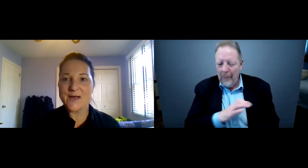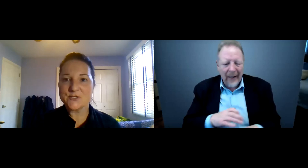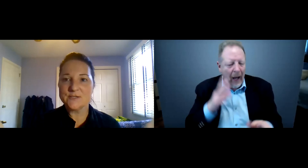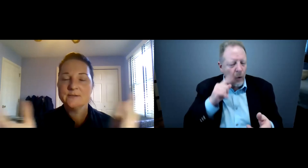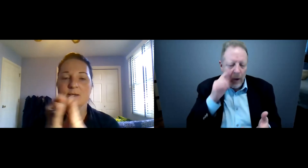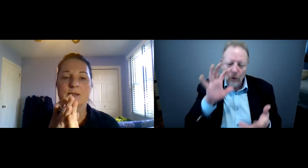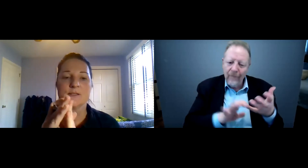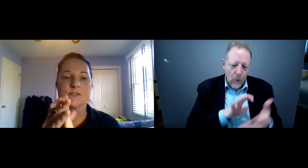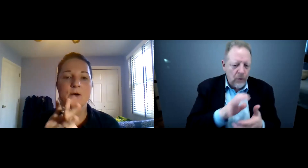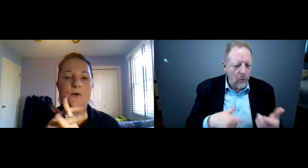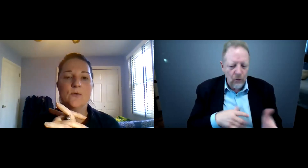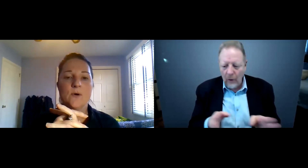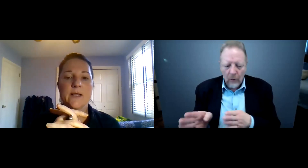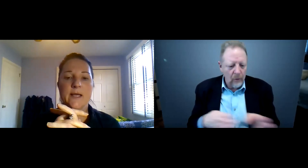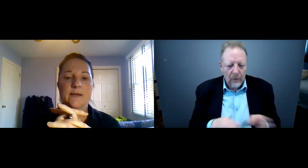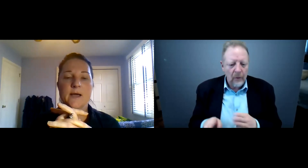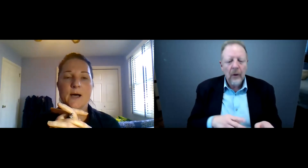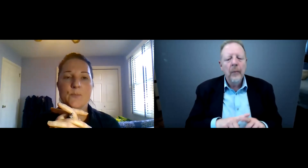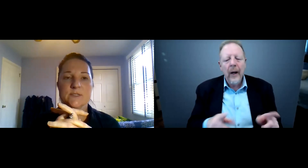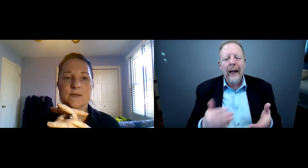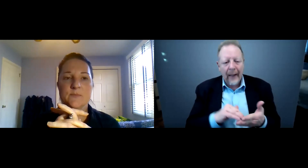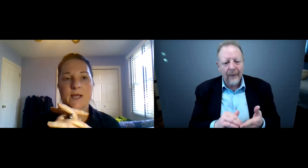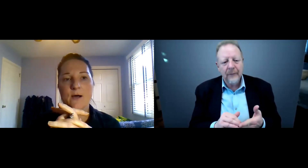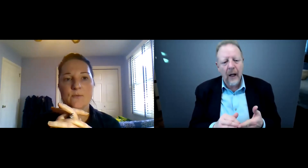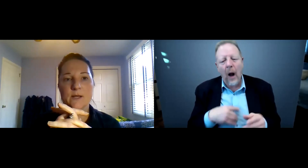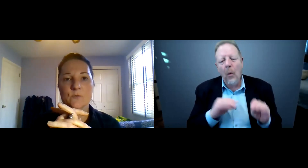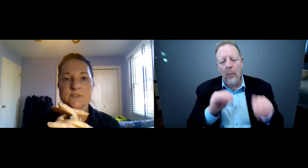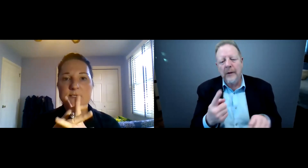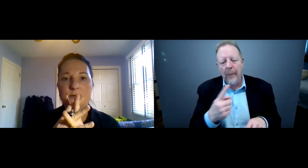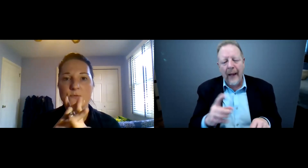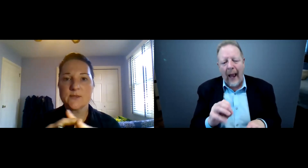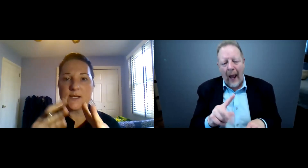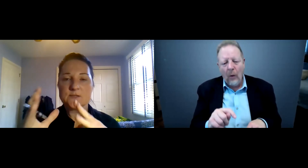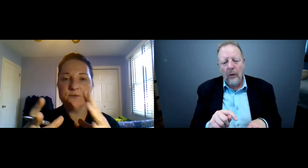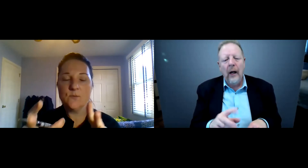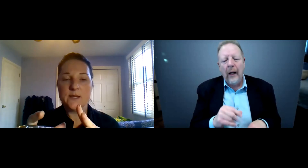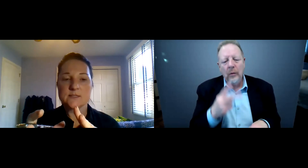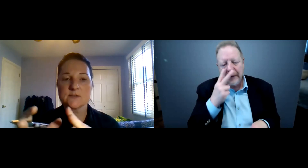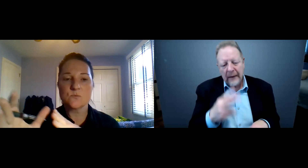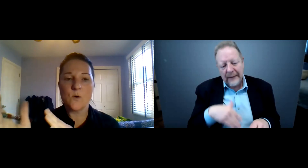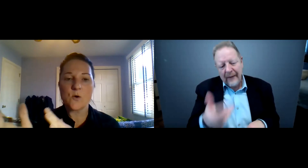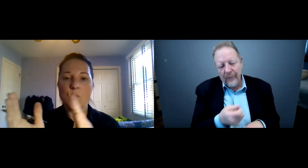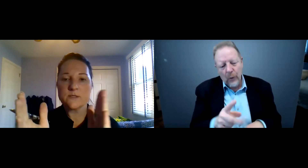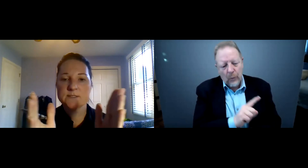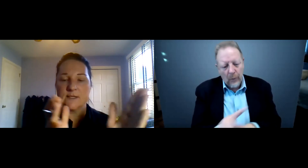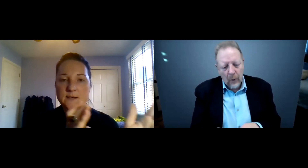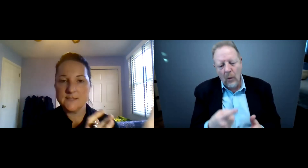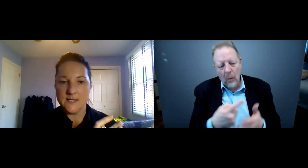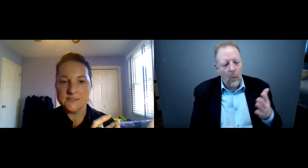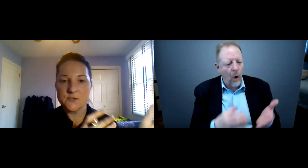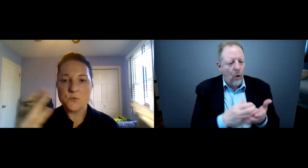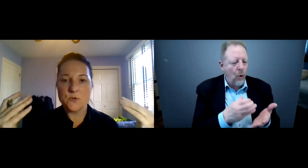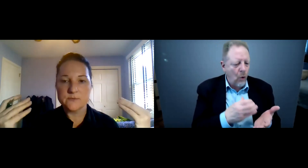find our direction. So again, I'll put something out and we'll see over the next few weeks what course